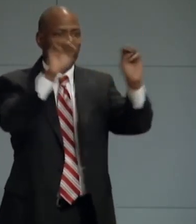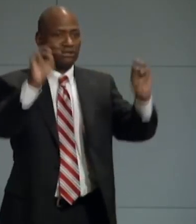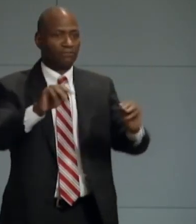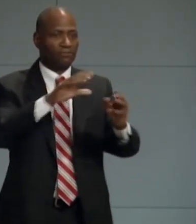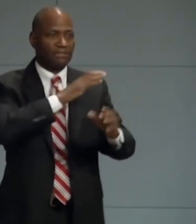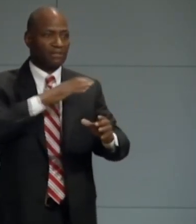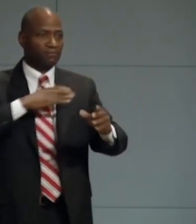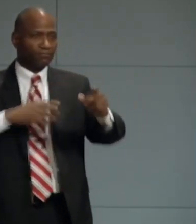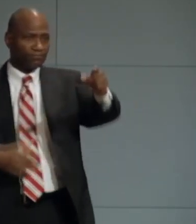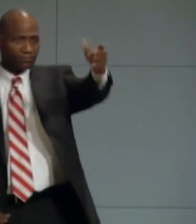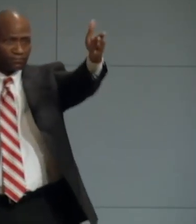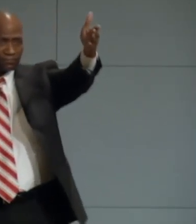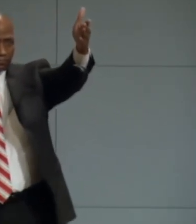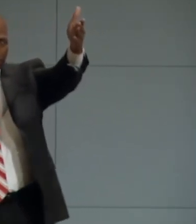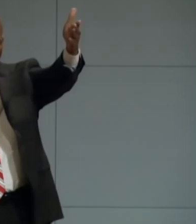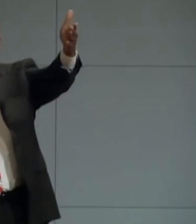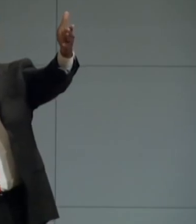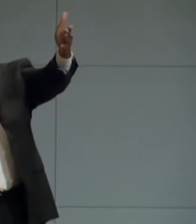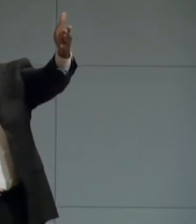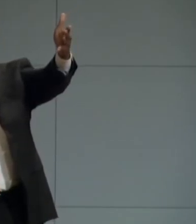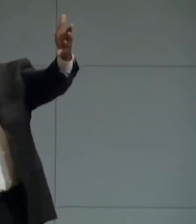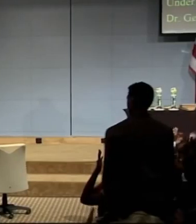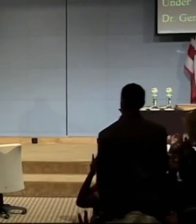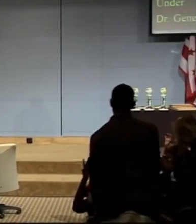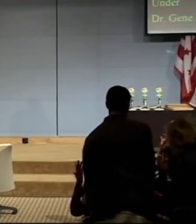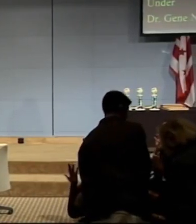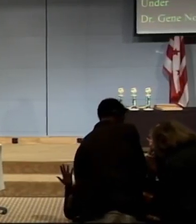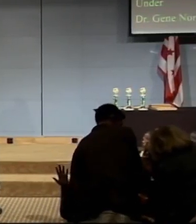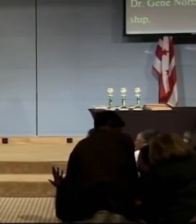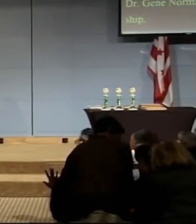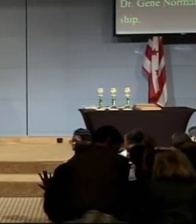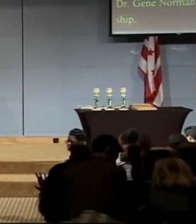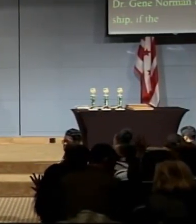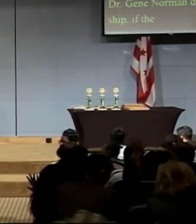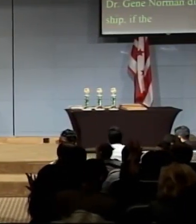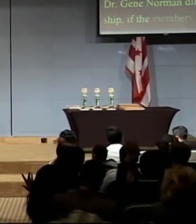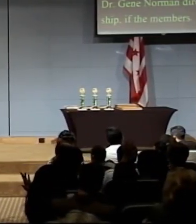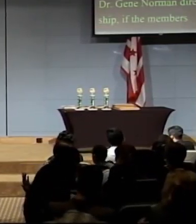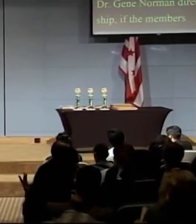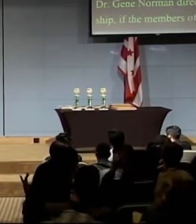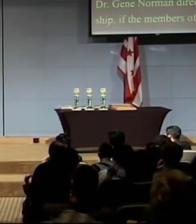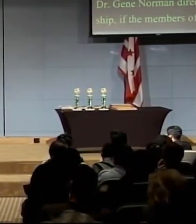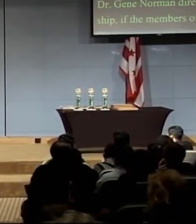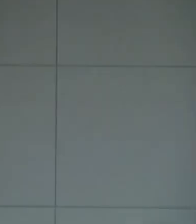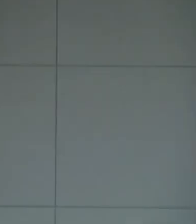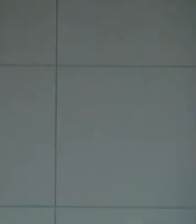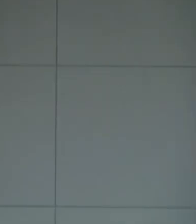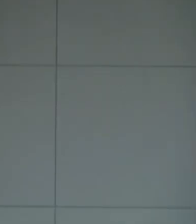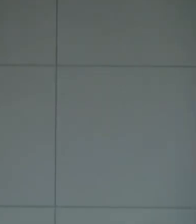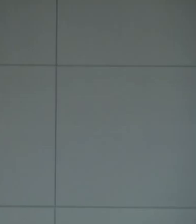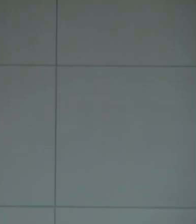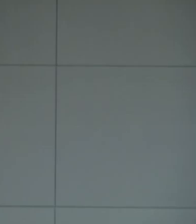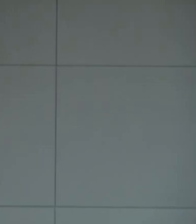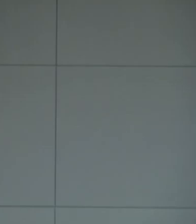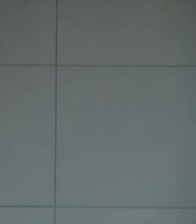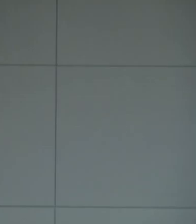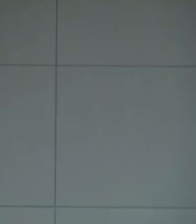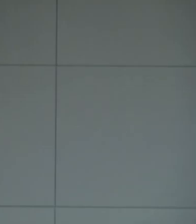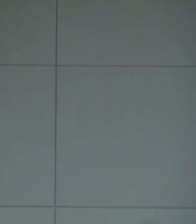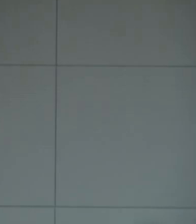And in our history books, especially our American history books and what we've learned in school, there are specifics there, but there are many